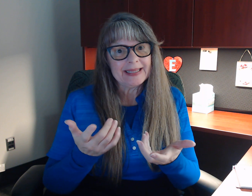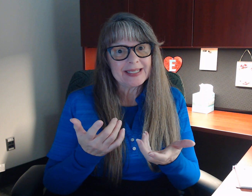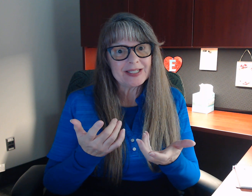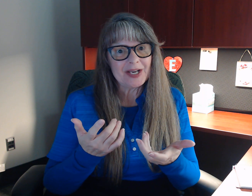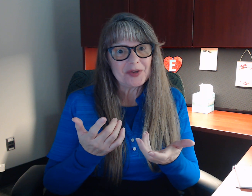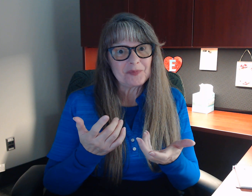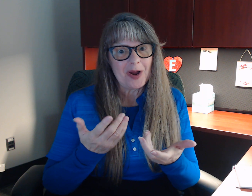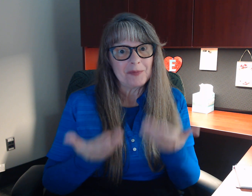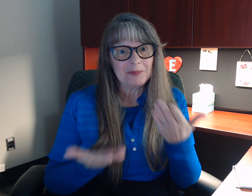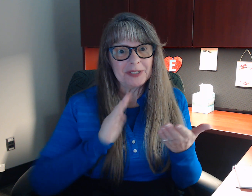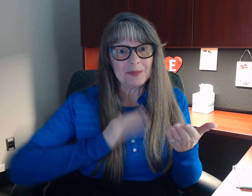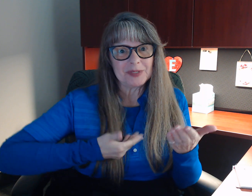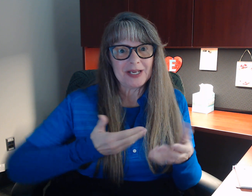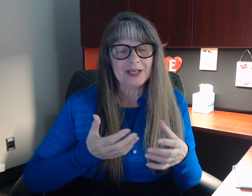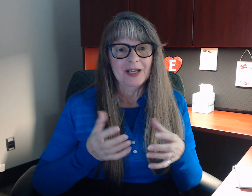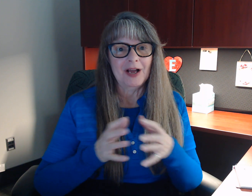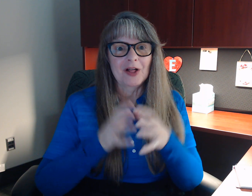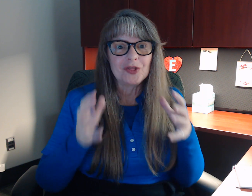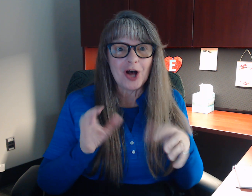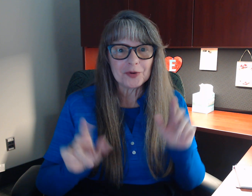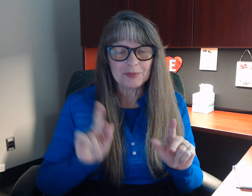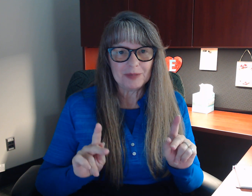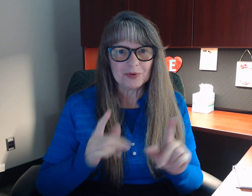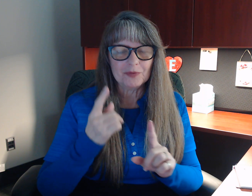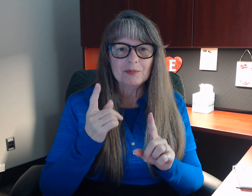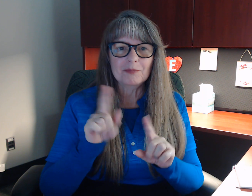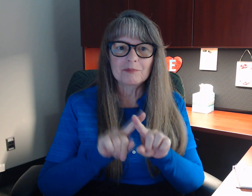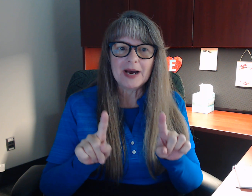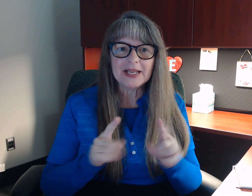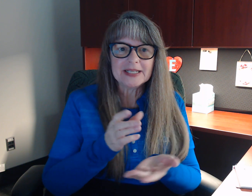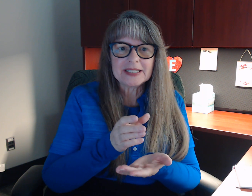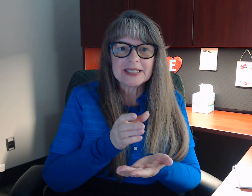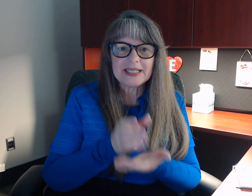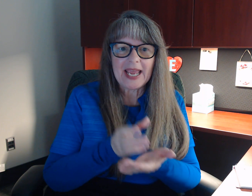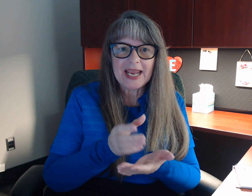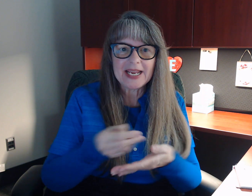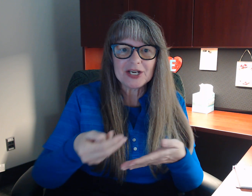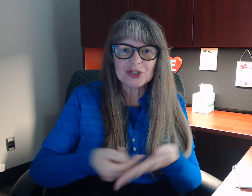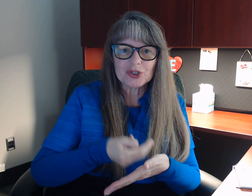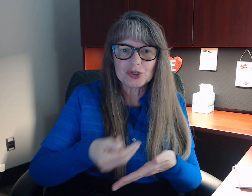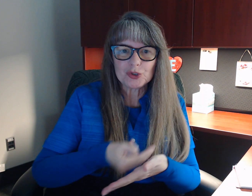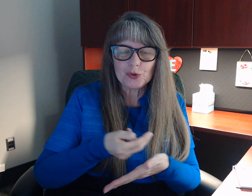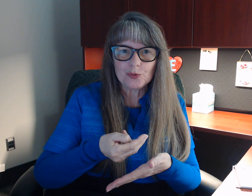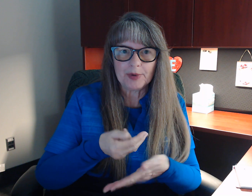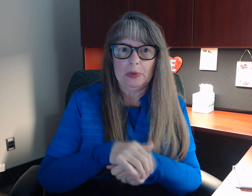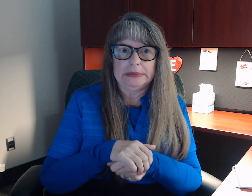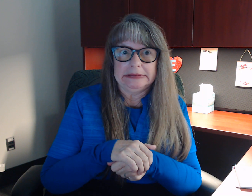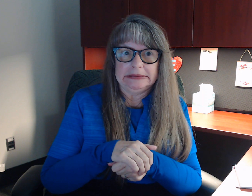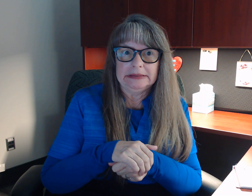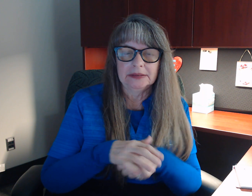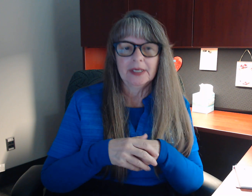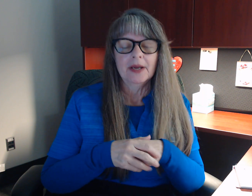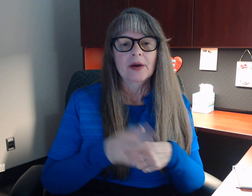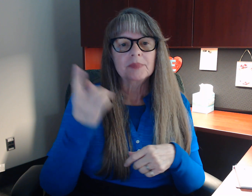is going to probably upset a lot of people, but it's canned soup. And we're going,